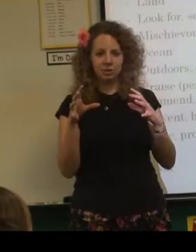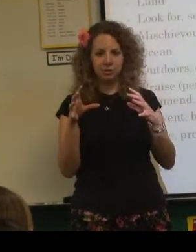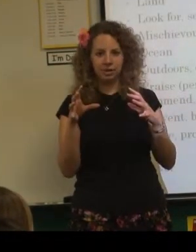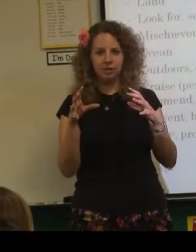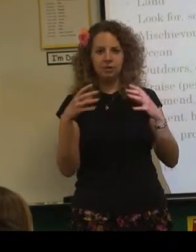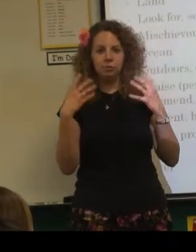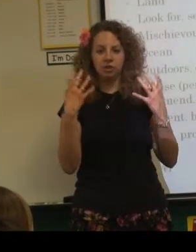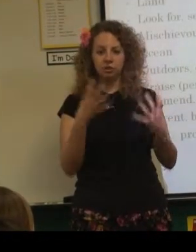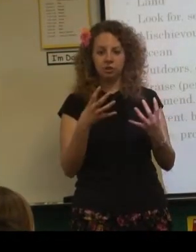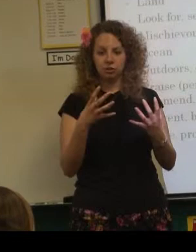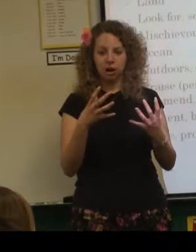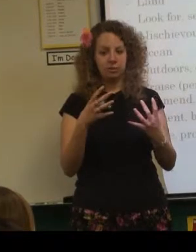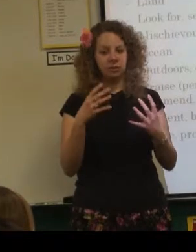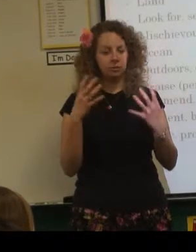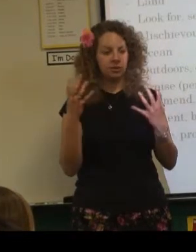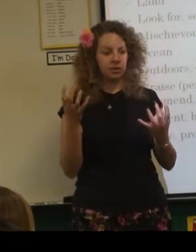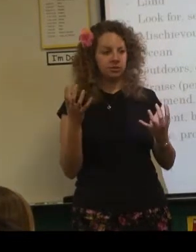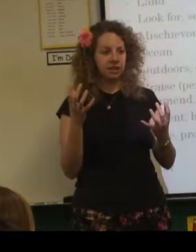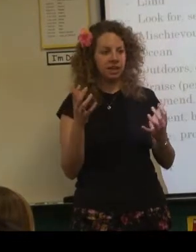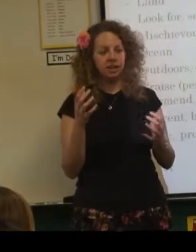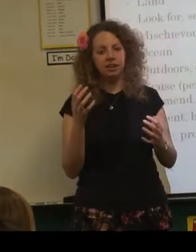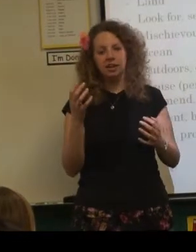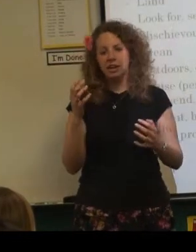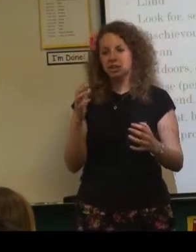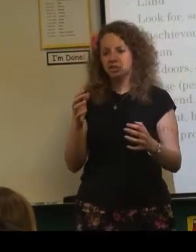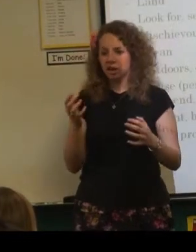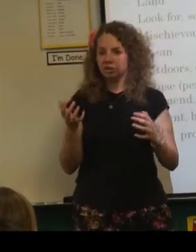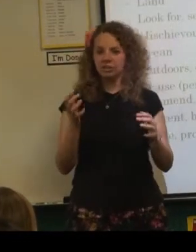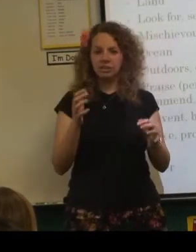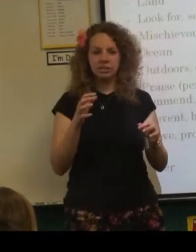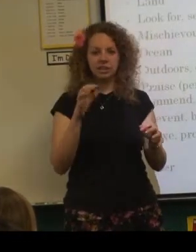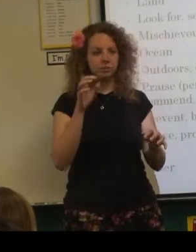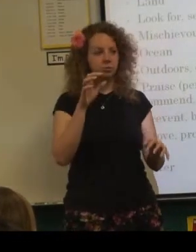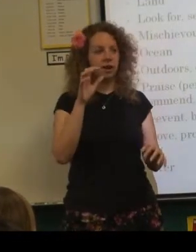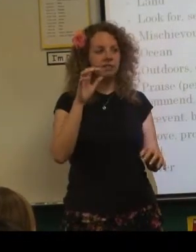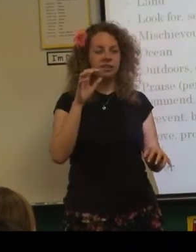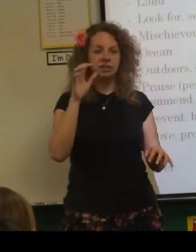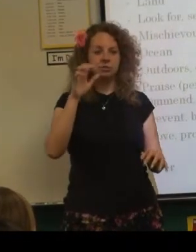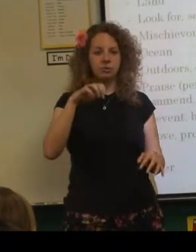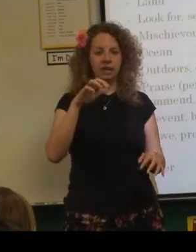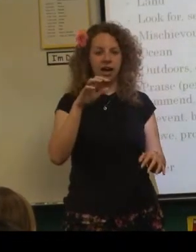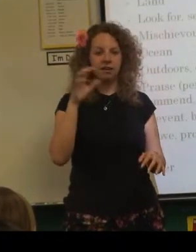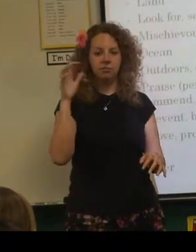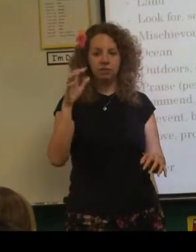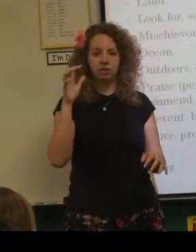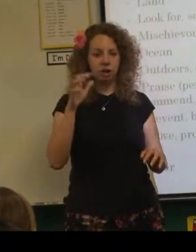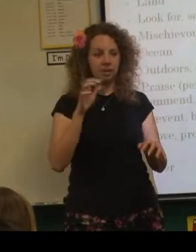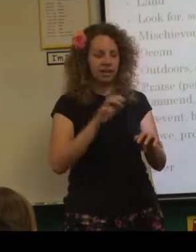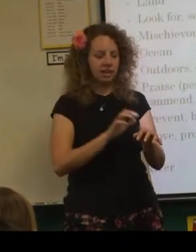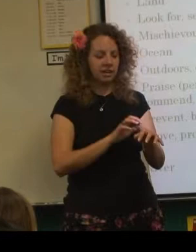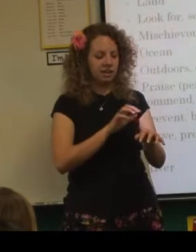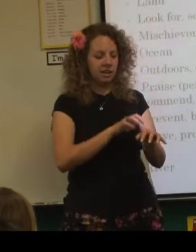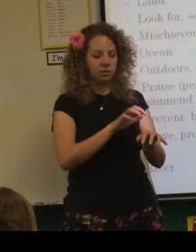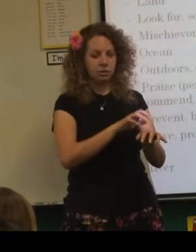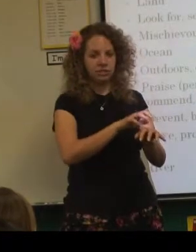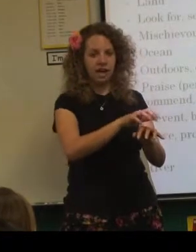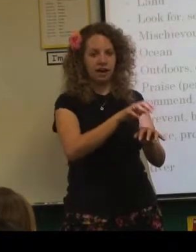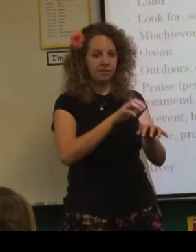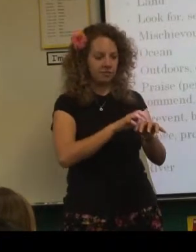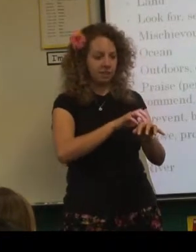do it, what you're describing, the way that you'll sign it. In general, the sign for rough is going to have, with your dominant hand, is going to have like